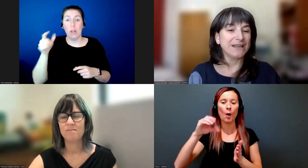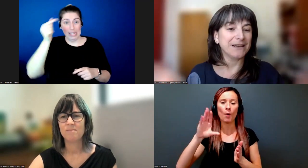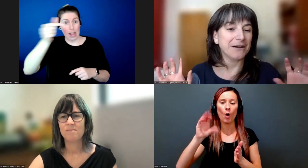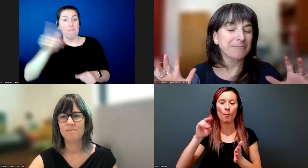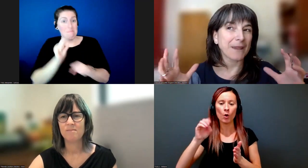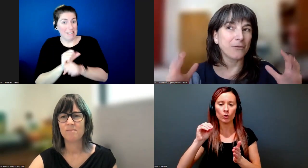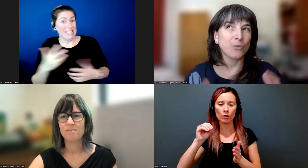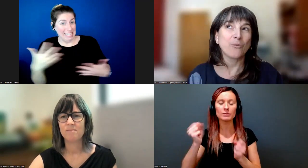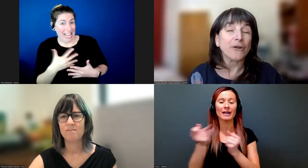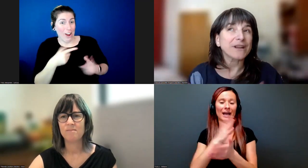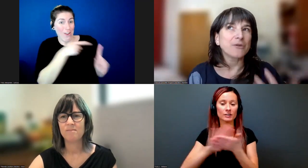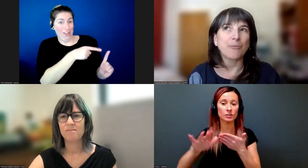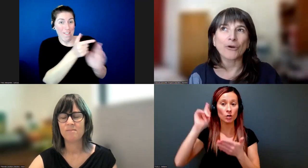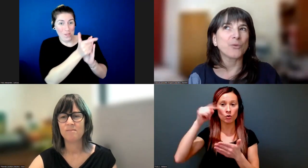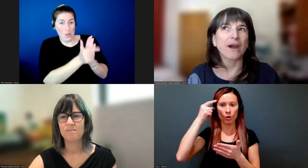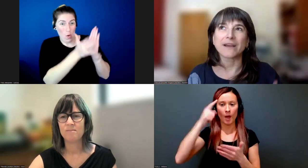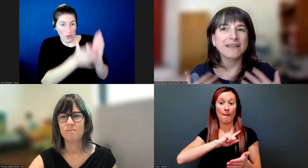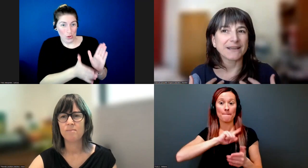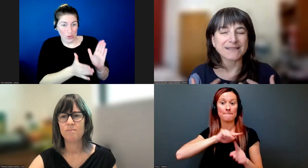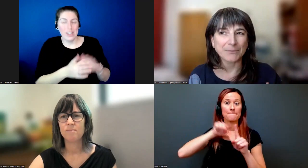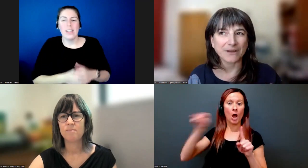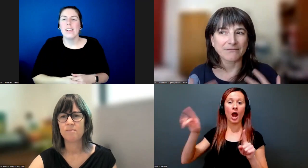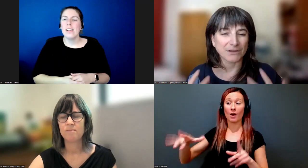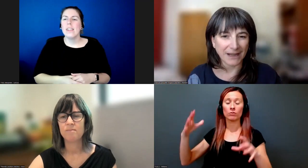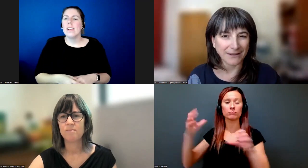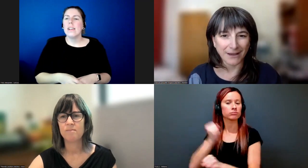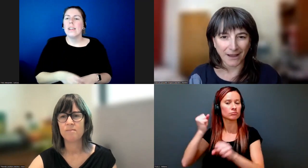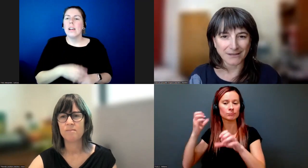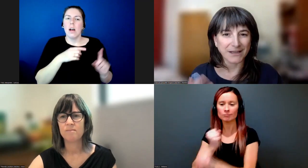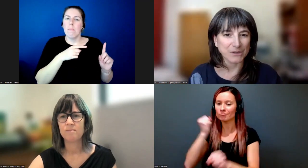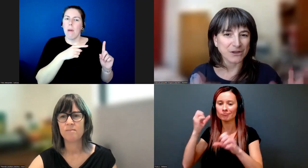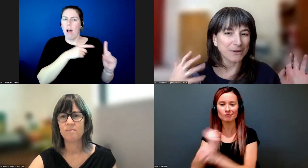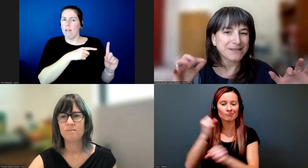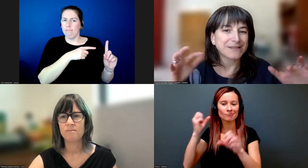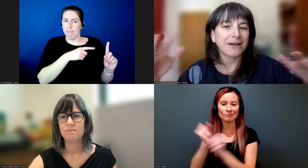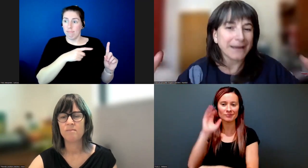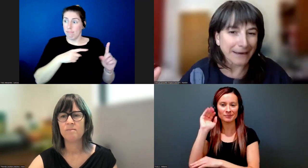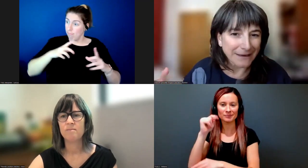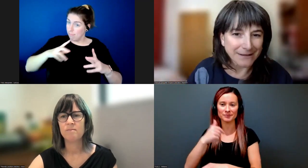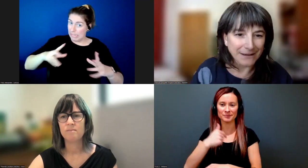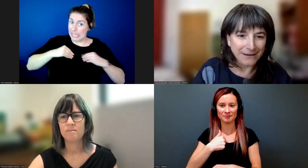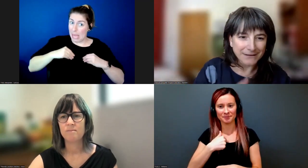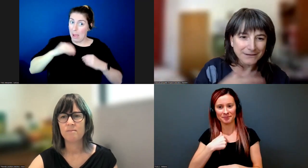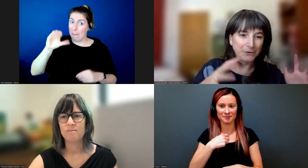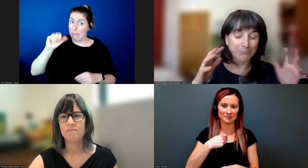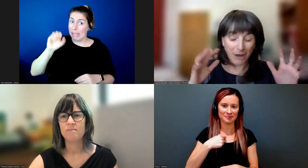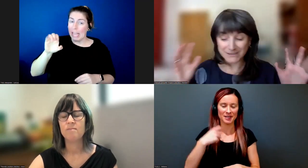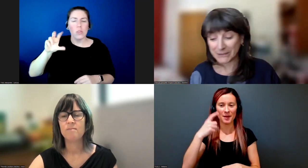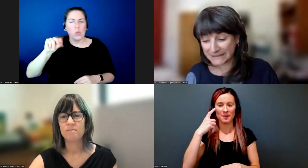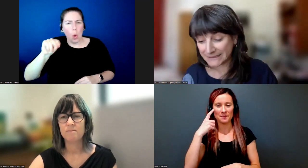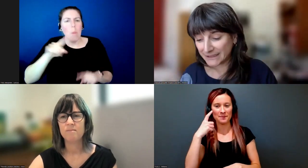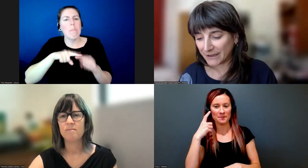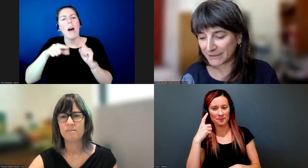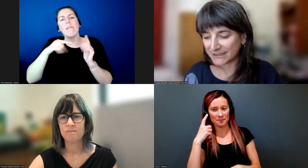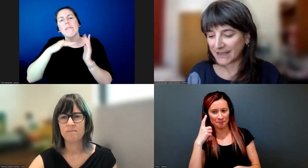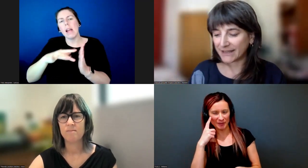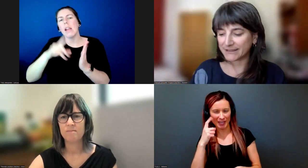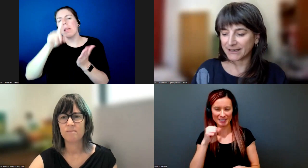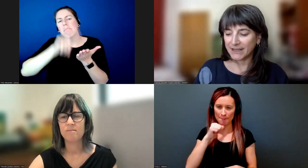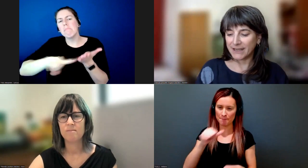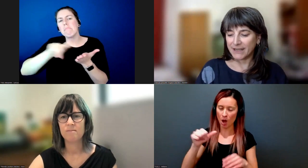we weren't at the point where he accepted to take the case. He was only studying the, you know, possibility of